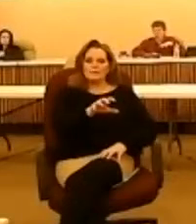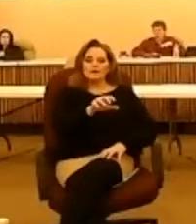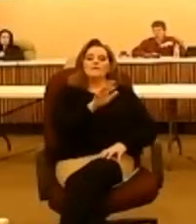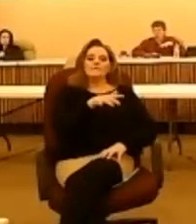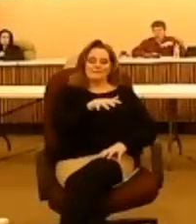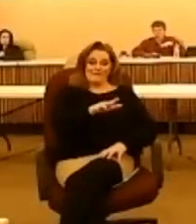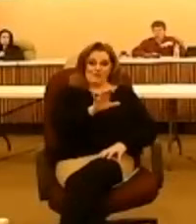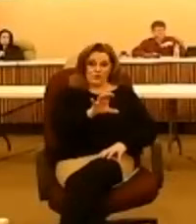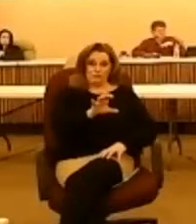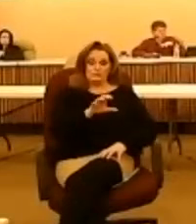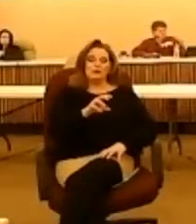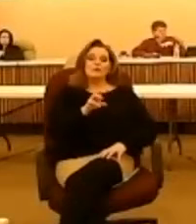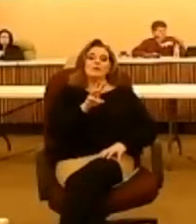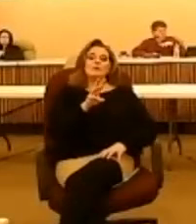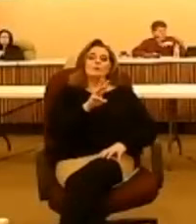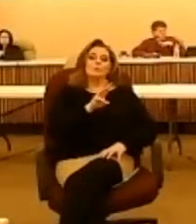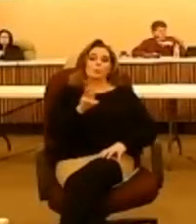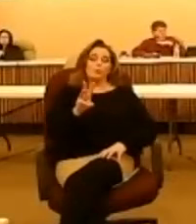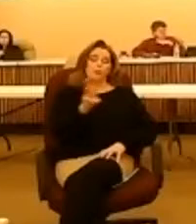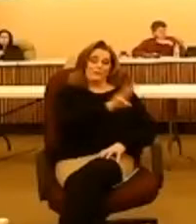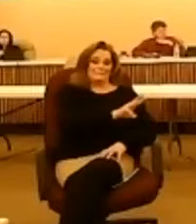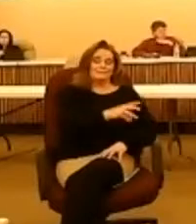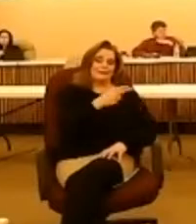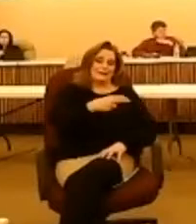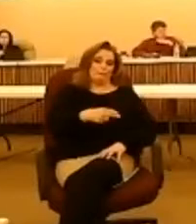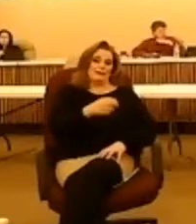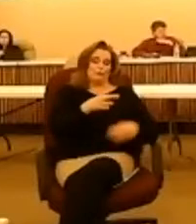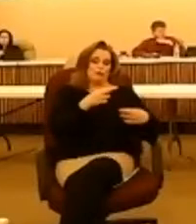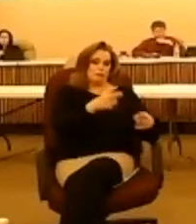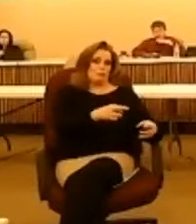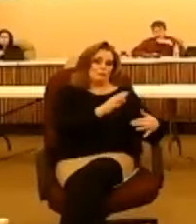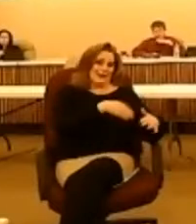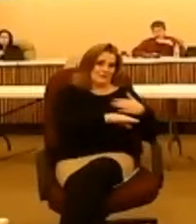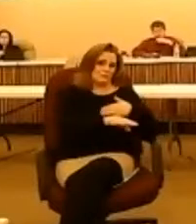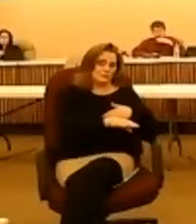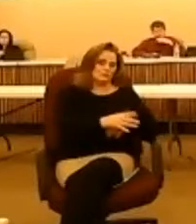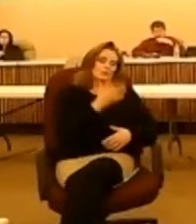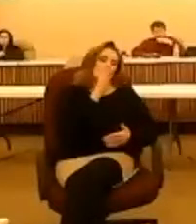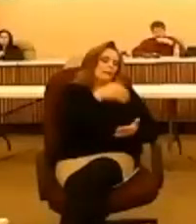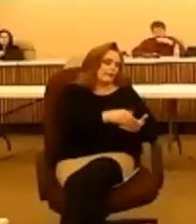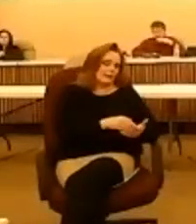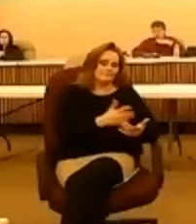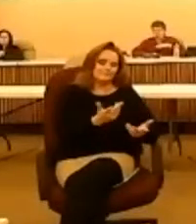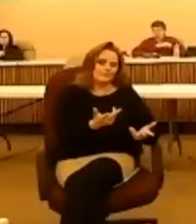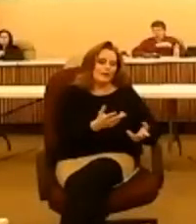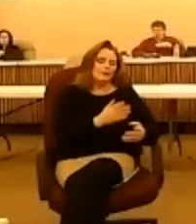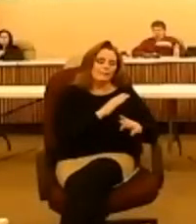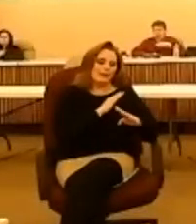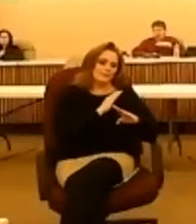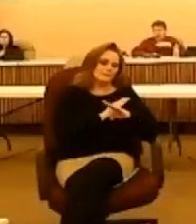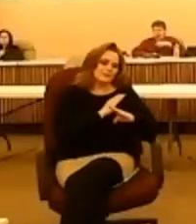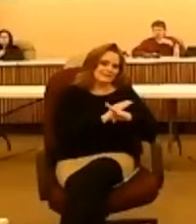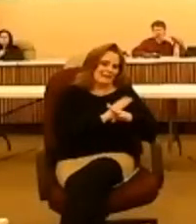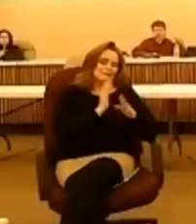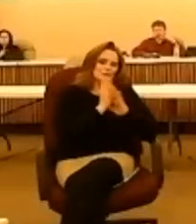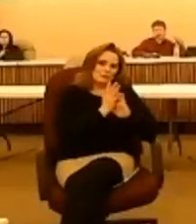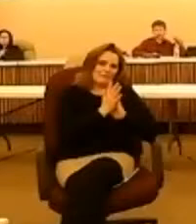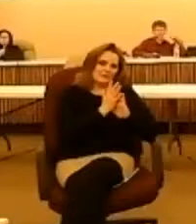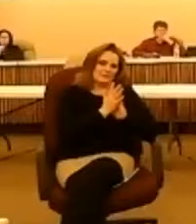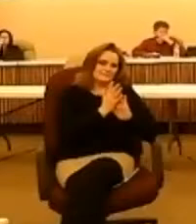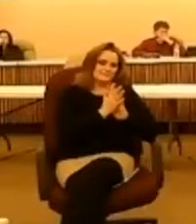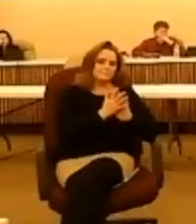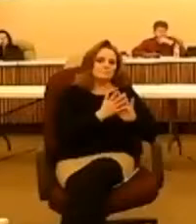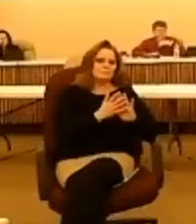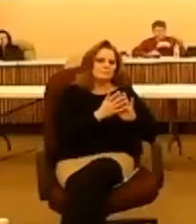West Henrietta Road entrance. And so again, that should keep as much traffic as possible out of the